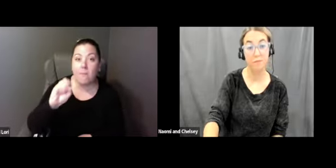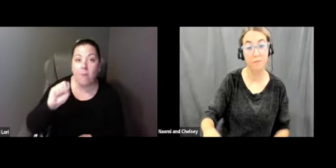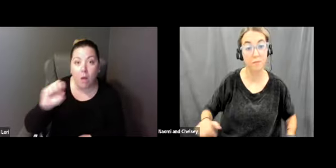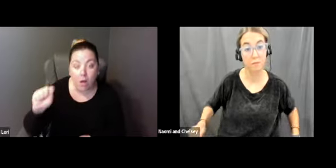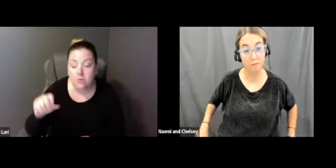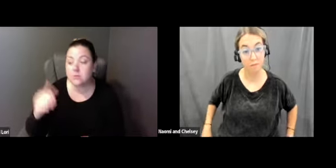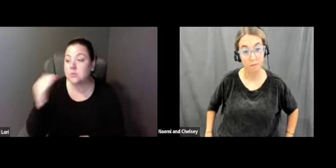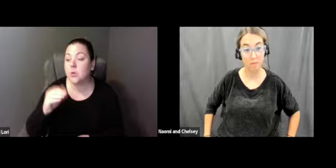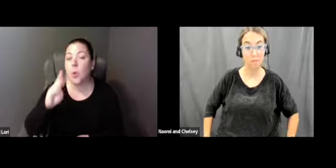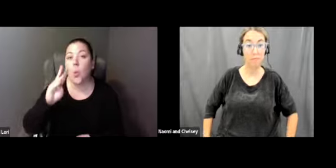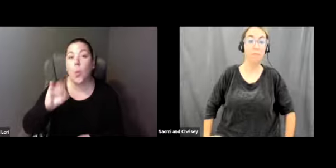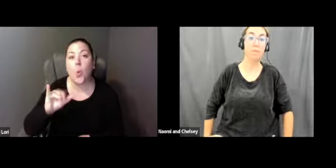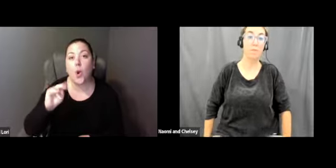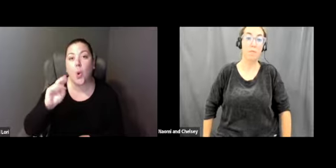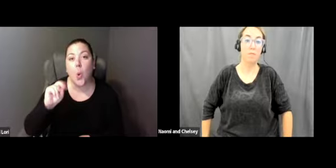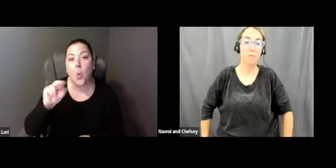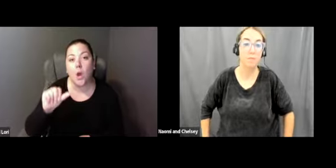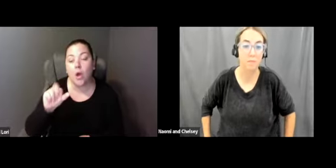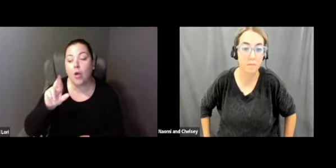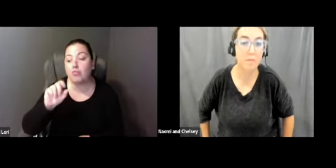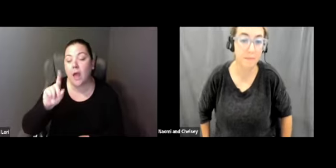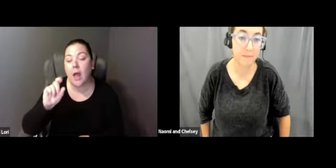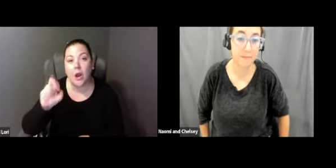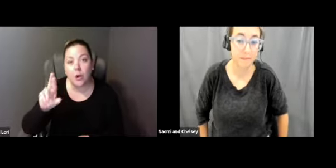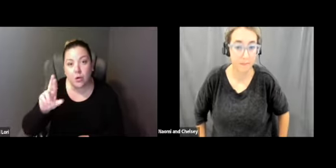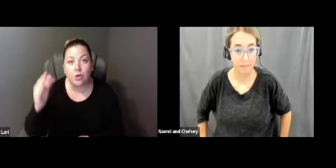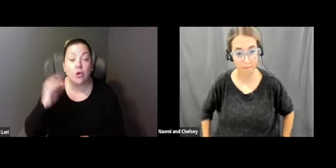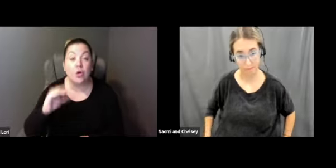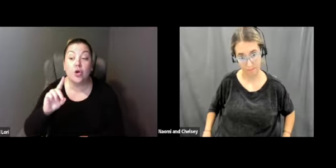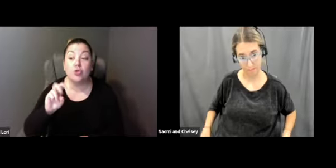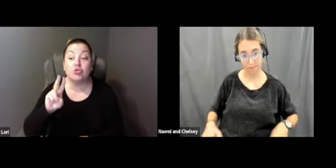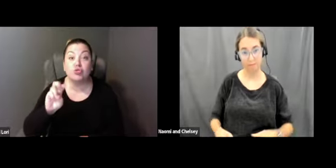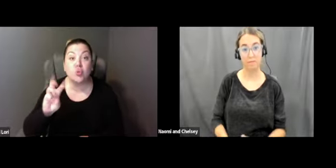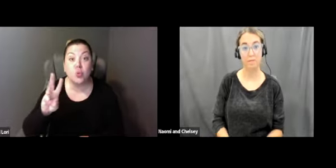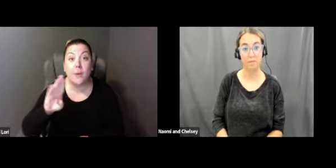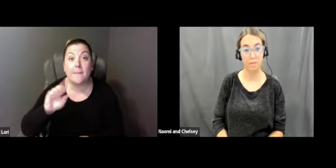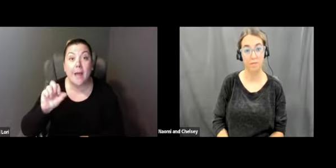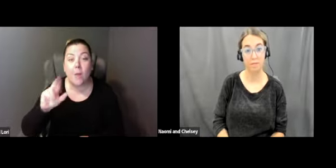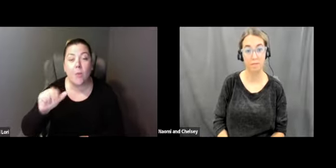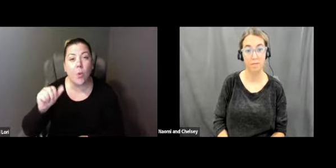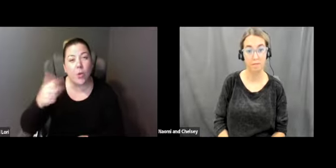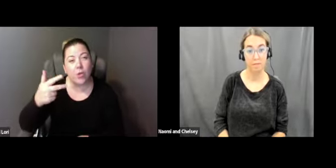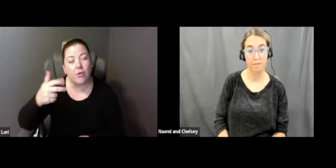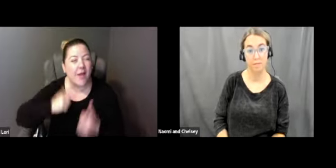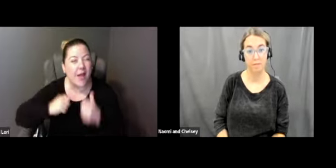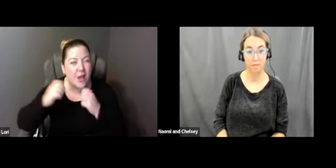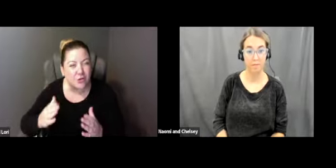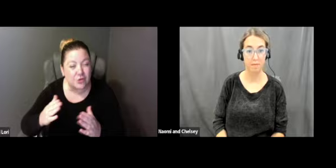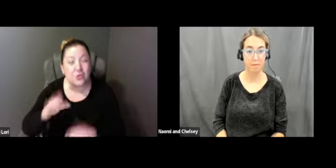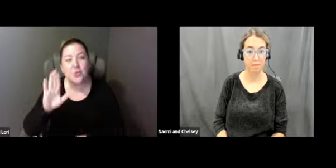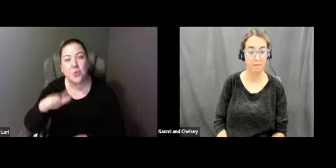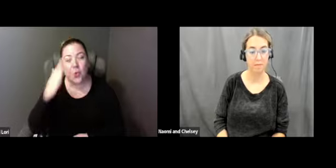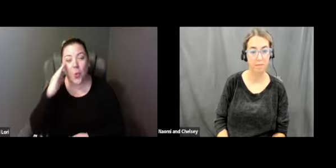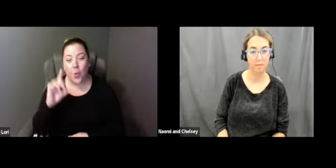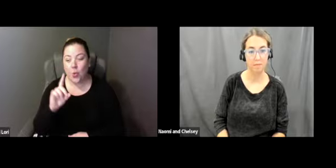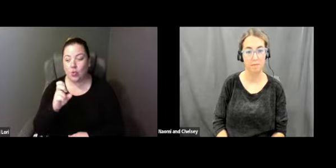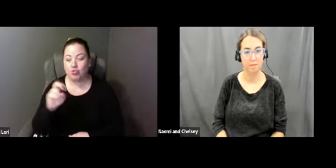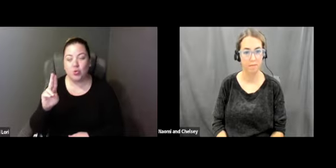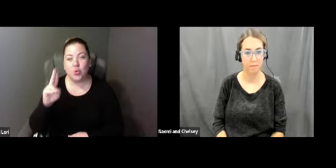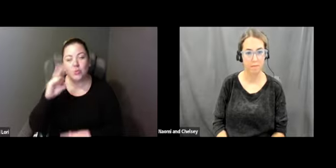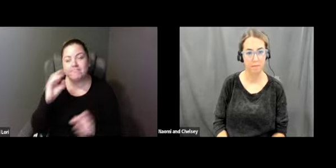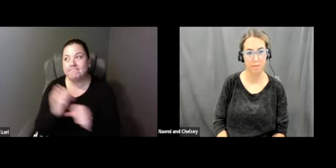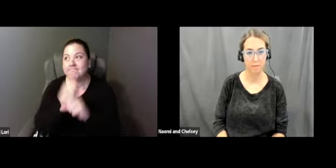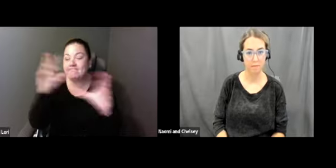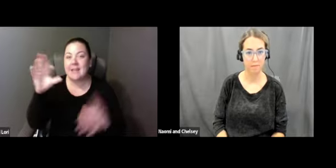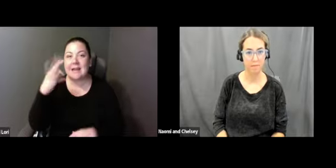for sure. And whenever somebody would compare me to Drew Barrymore, the first thing that came to mind was that Guess advertisement where she has her pants pulled